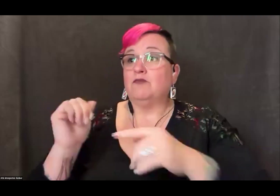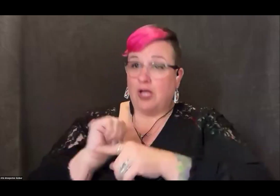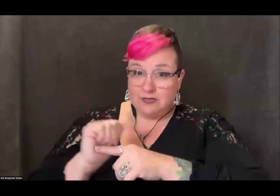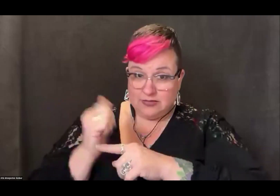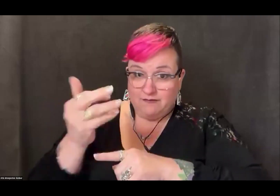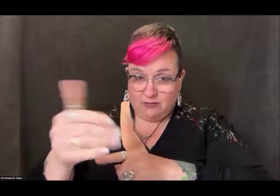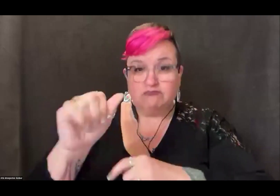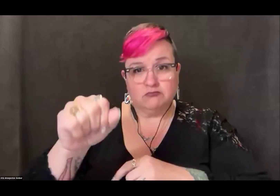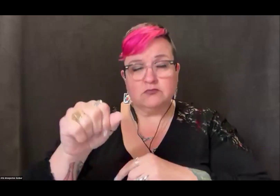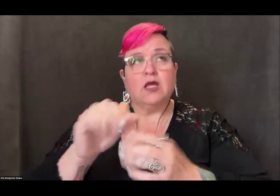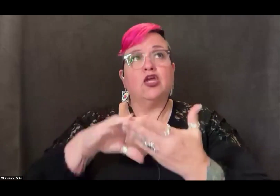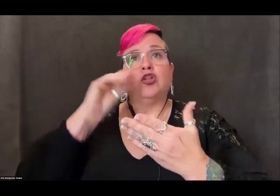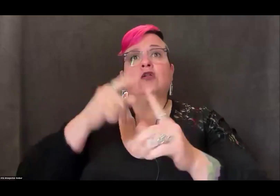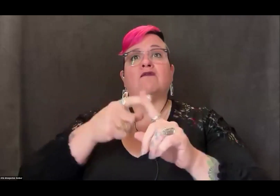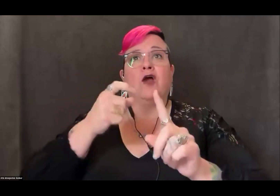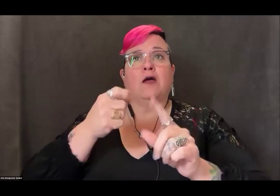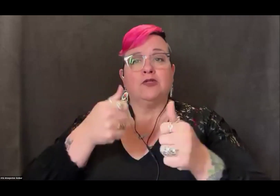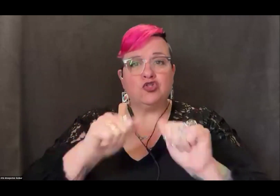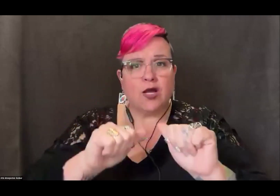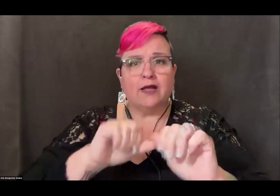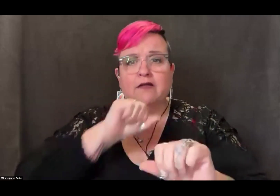over time and learning from trial and error?